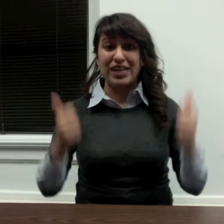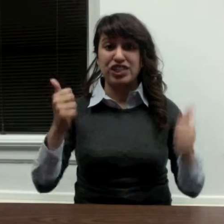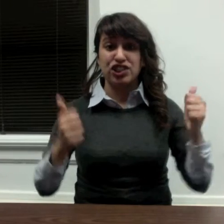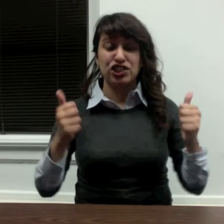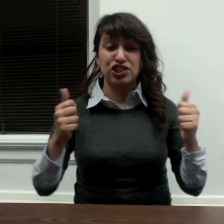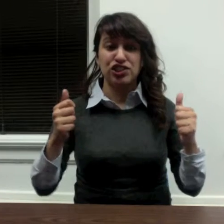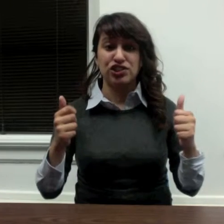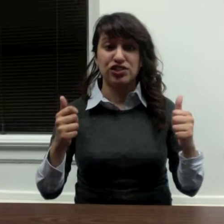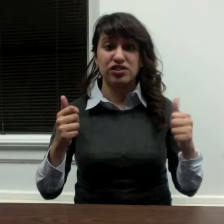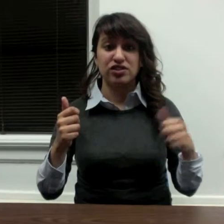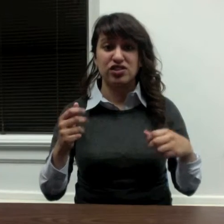more applicable?